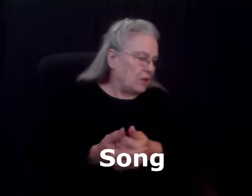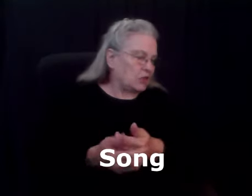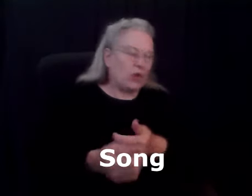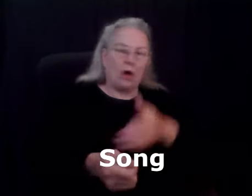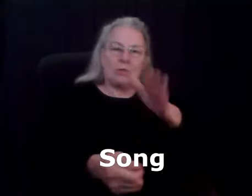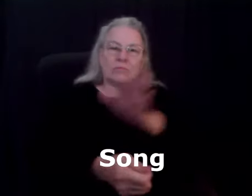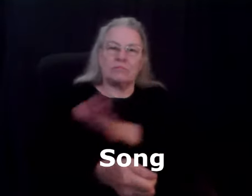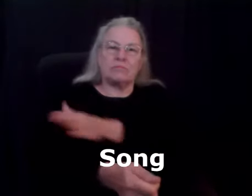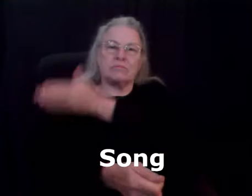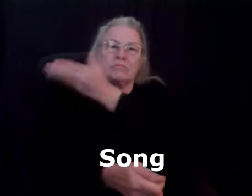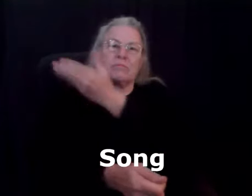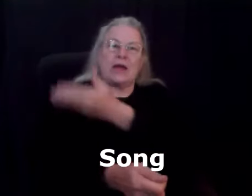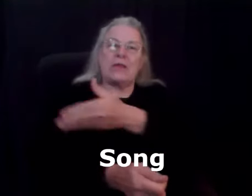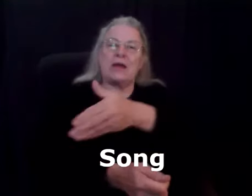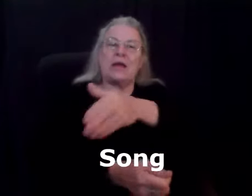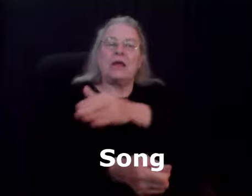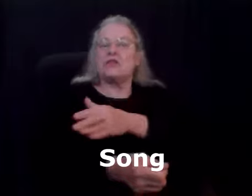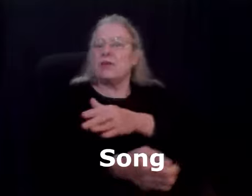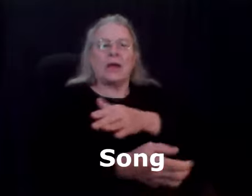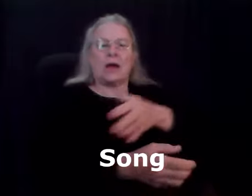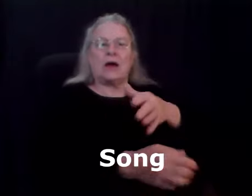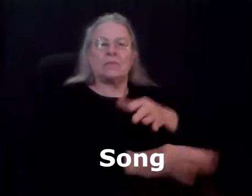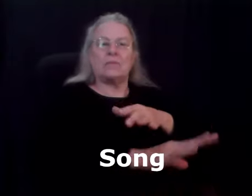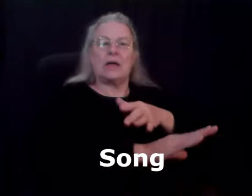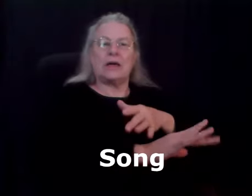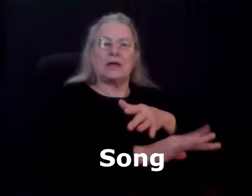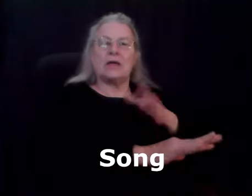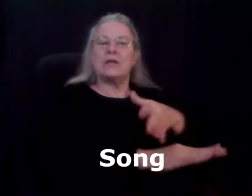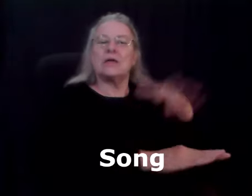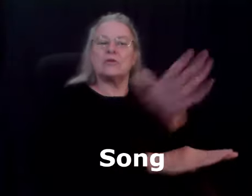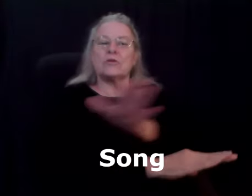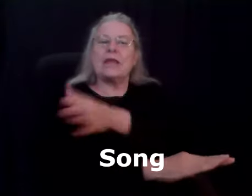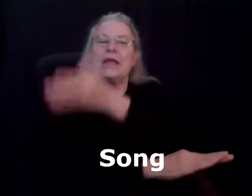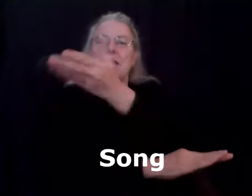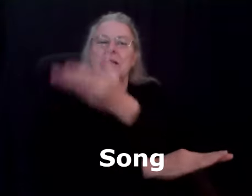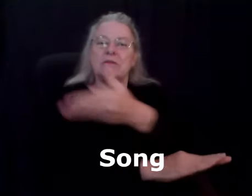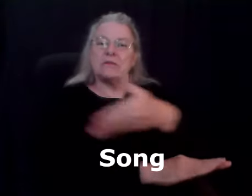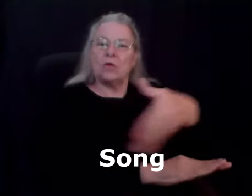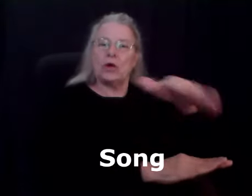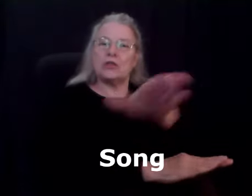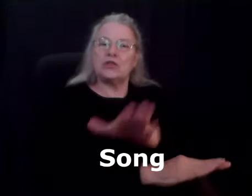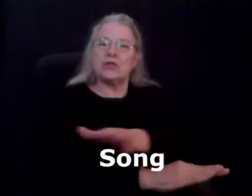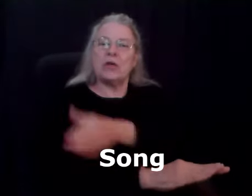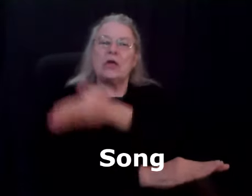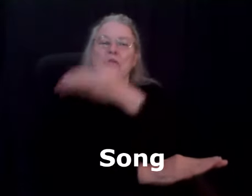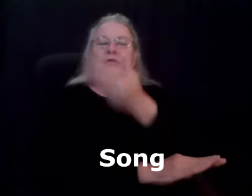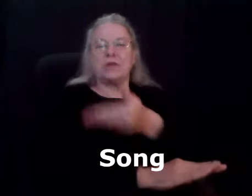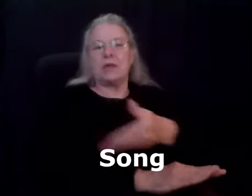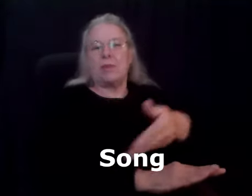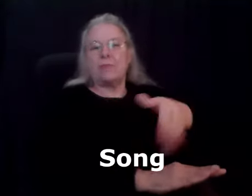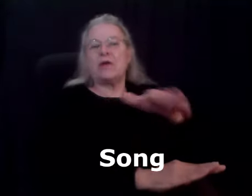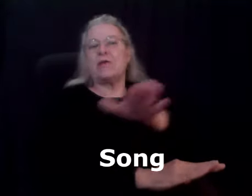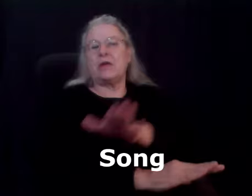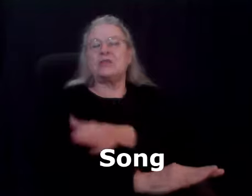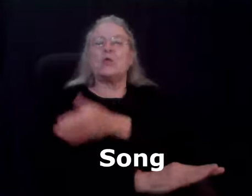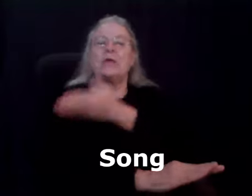Song. And that, just like a conductor leading his orchestra, you see him up there, he swings